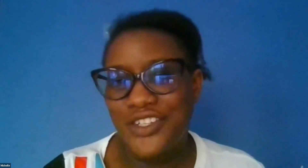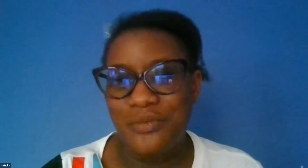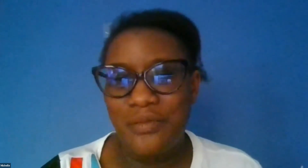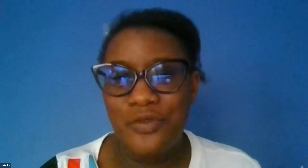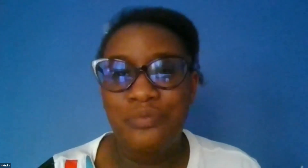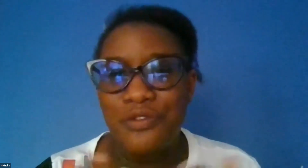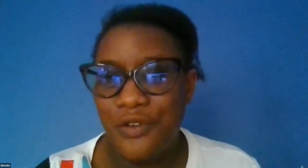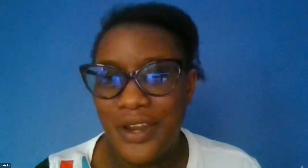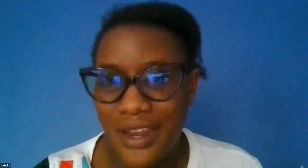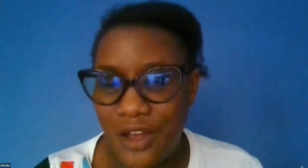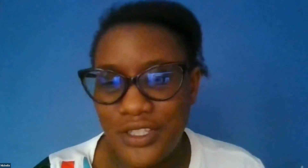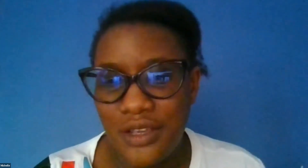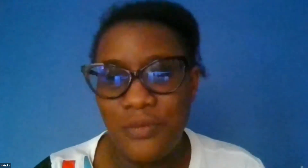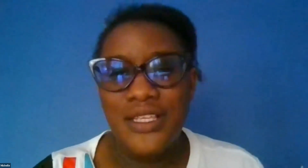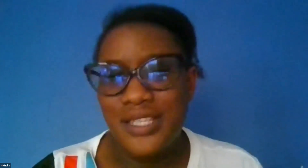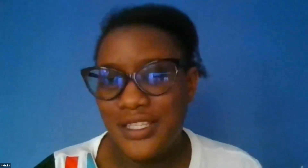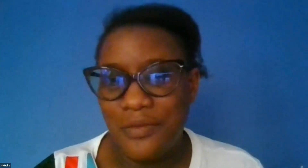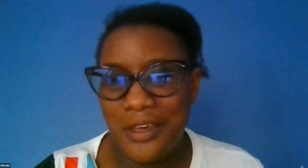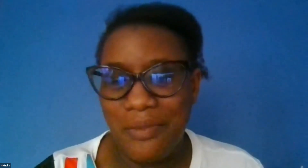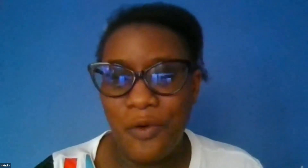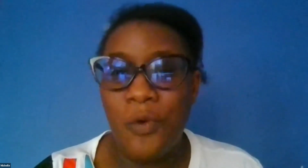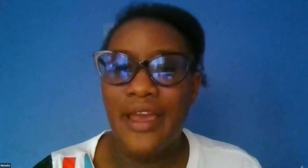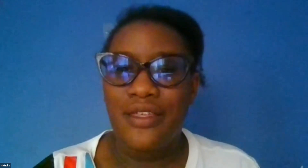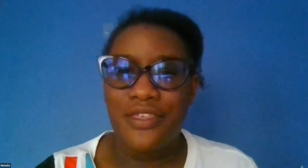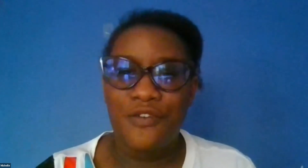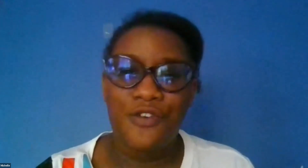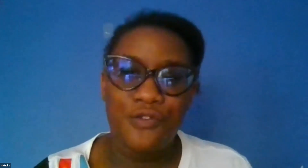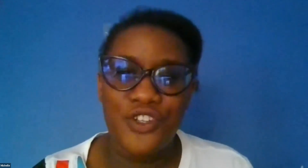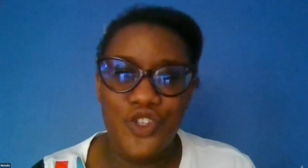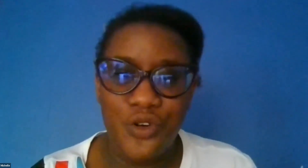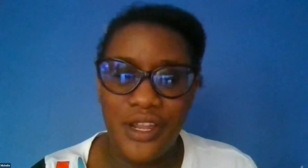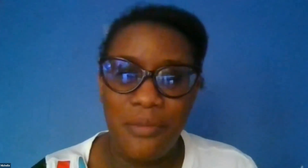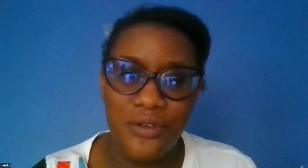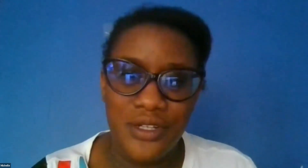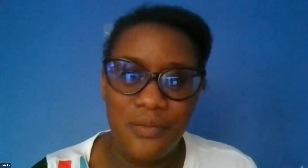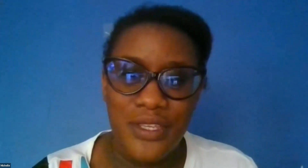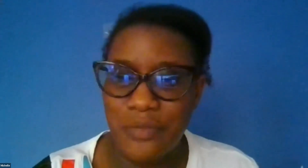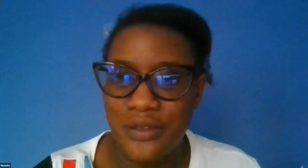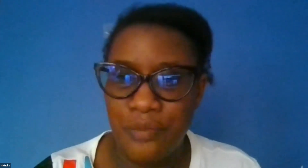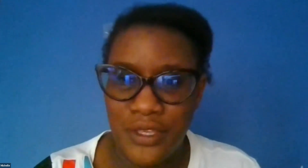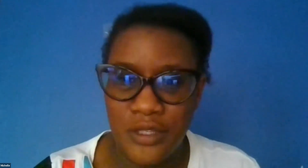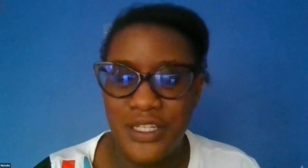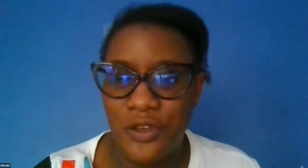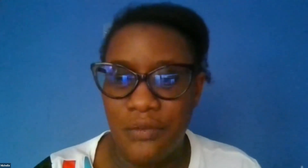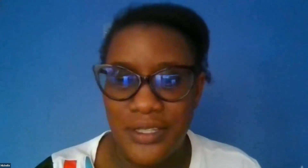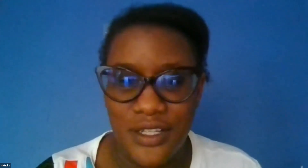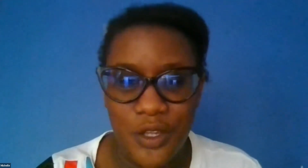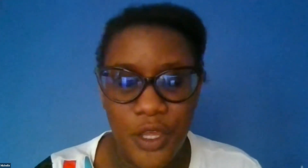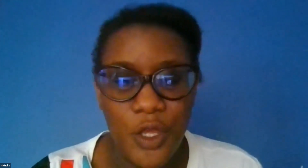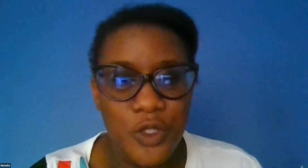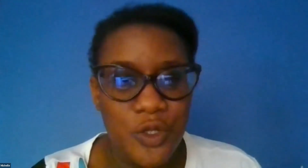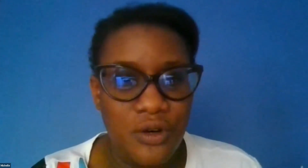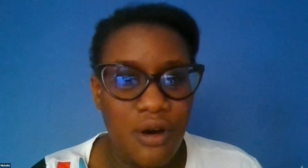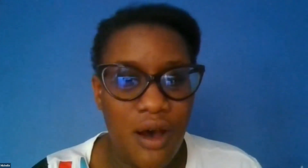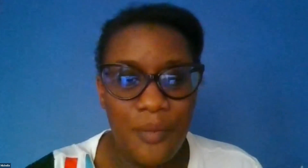ask one of the judges maybe to briefly, when I announce them, say something about why they felt very strongly about this particular